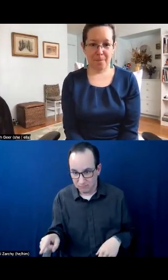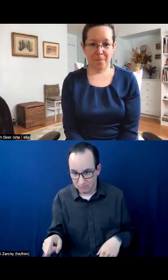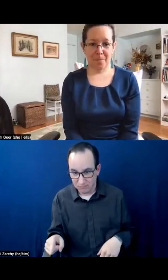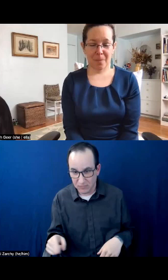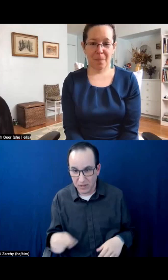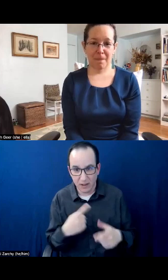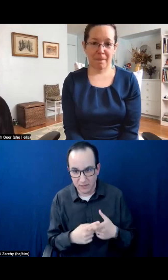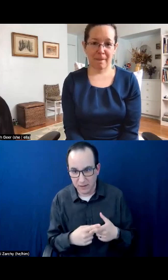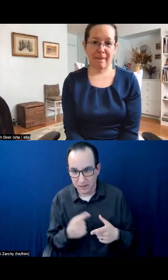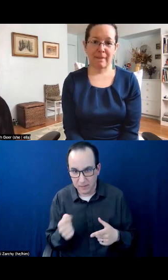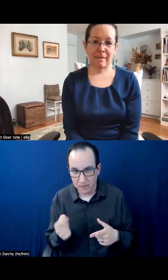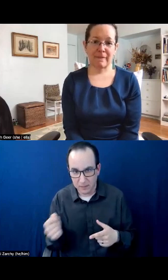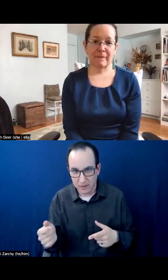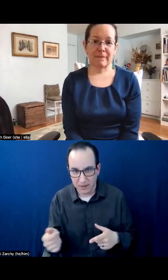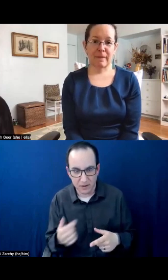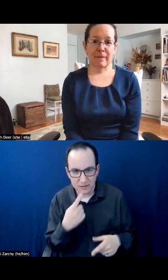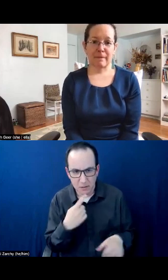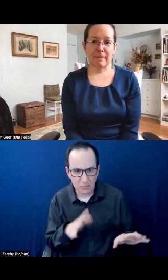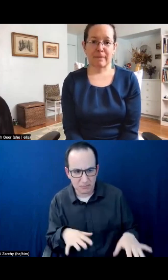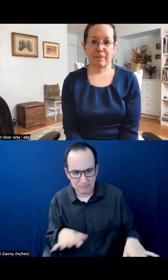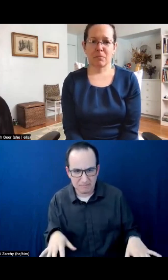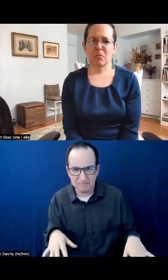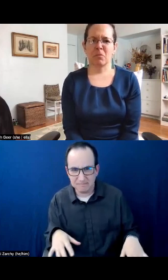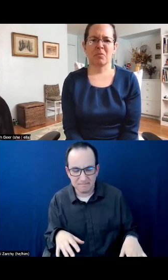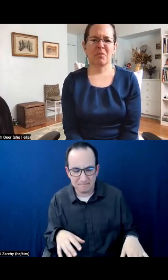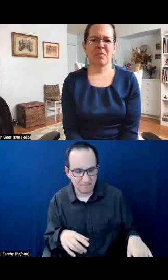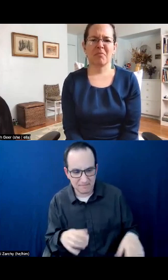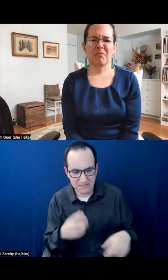and I'm pointing back and forth to each